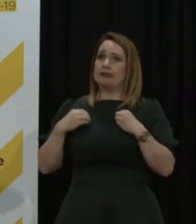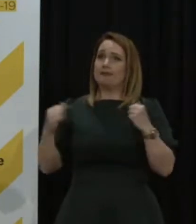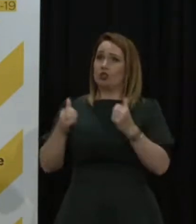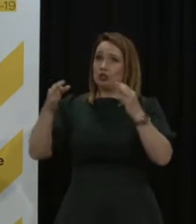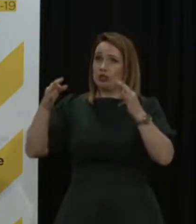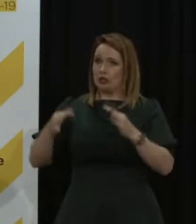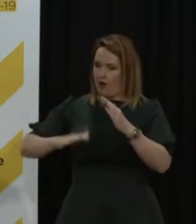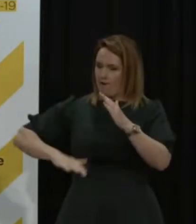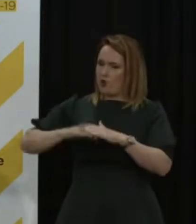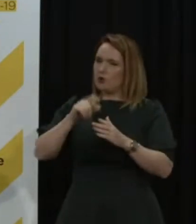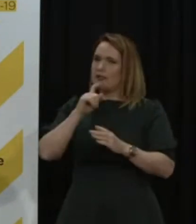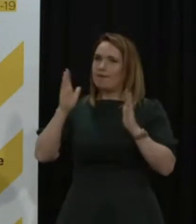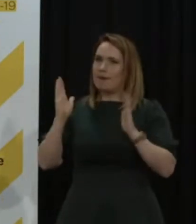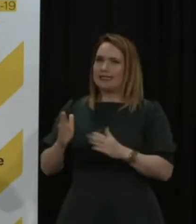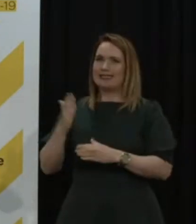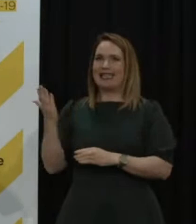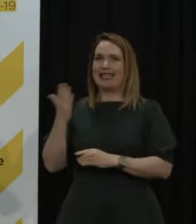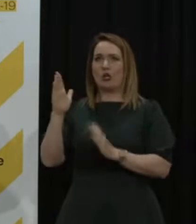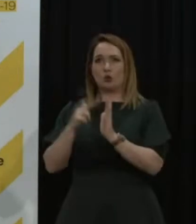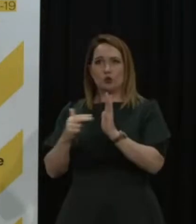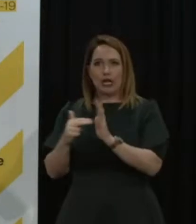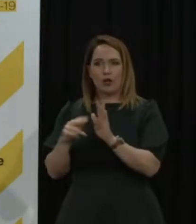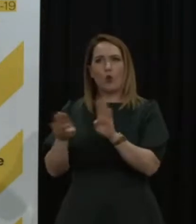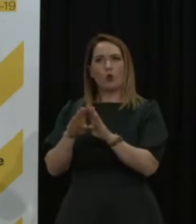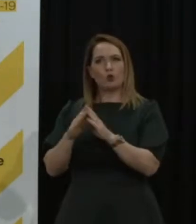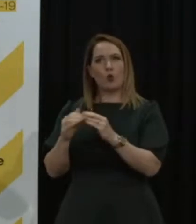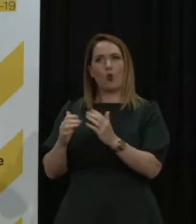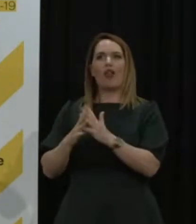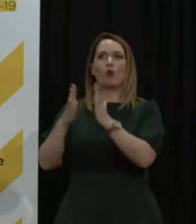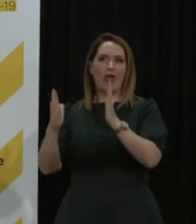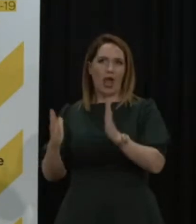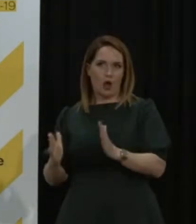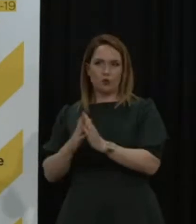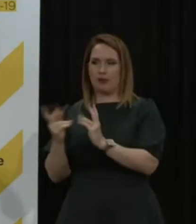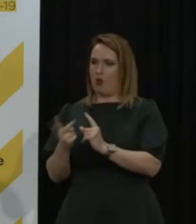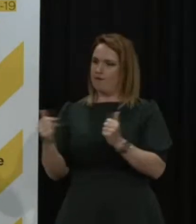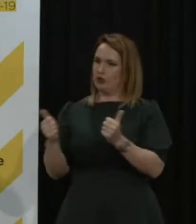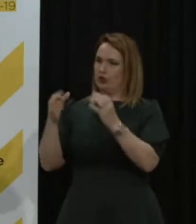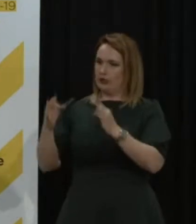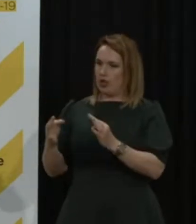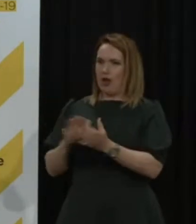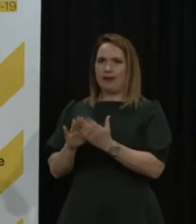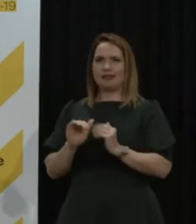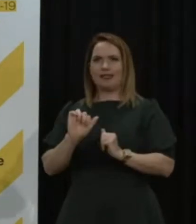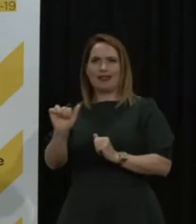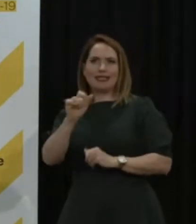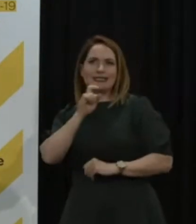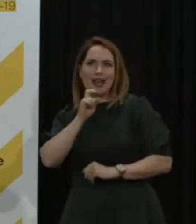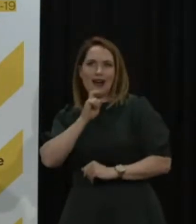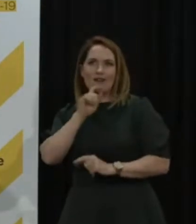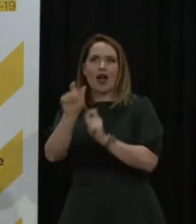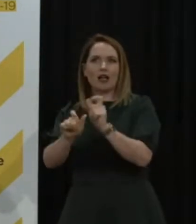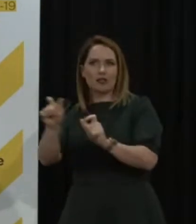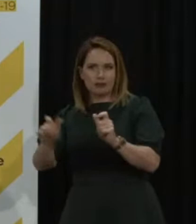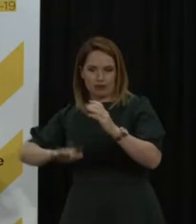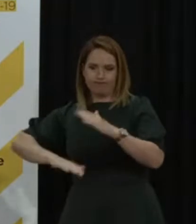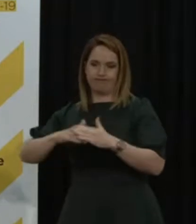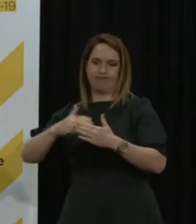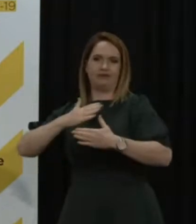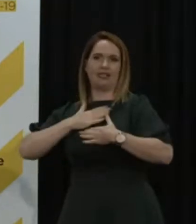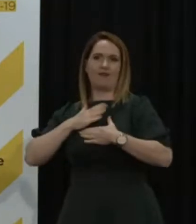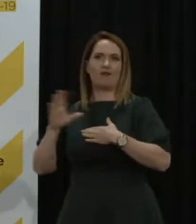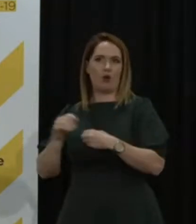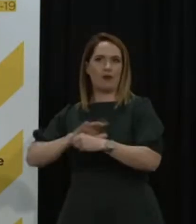new assessment tool will help others who wish to keep their workforce and customers safe from the virus. Legislation will be introduced and passed this week to enable